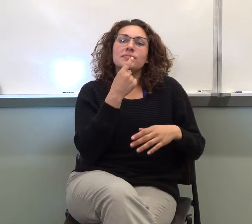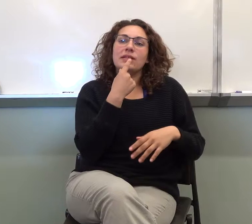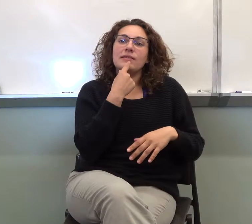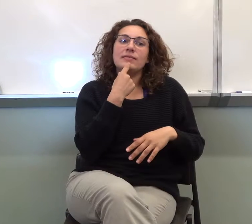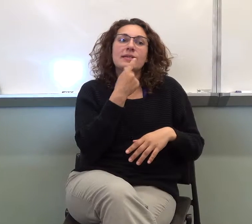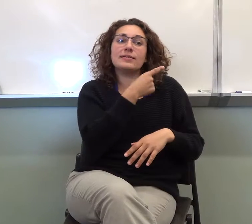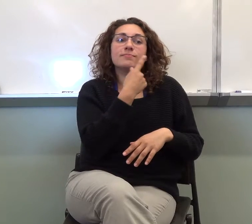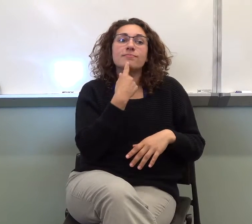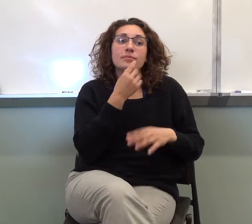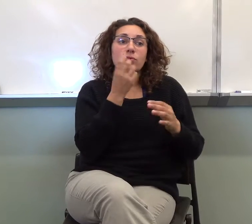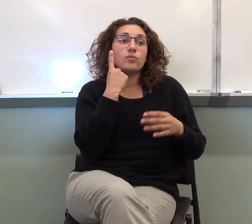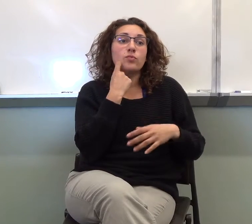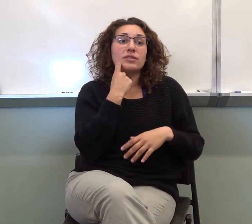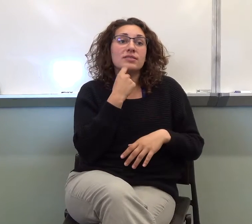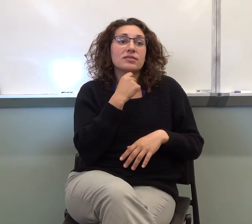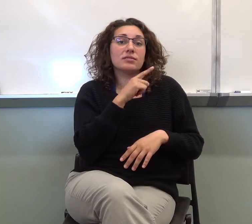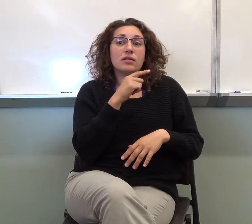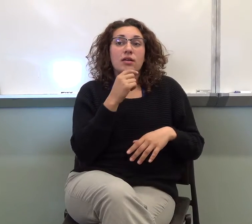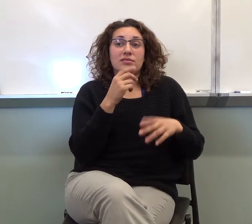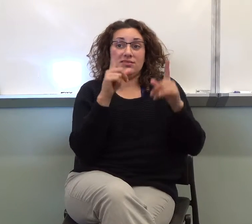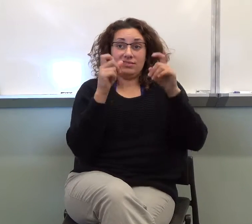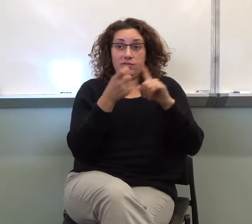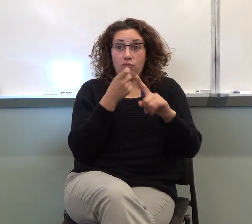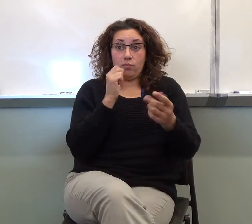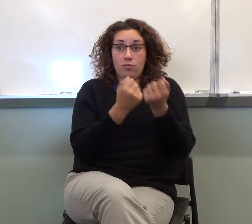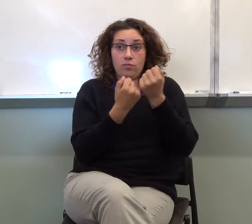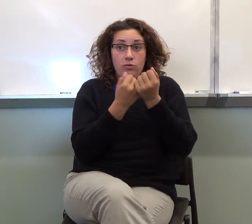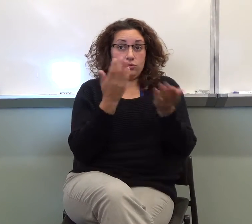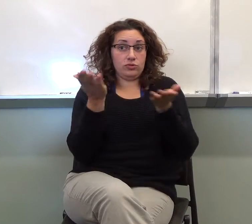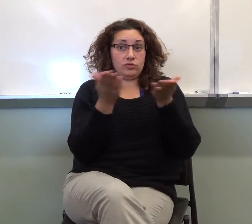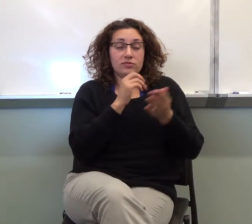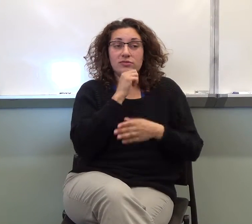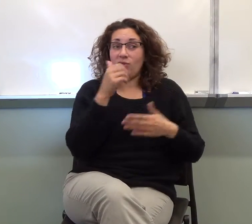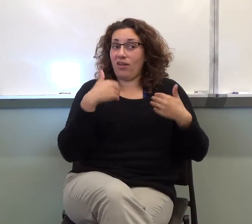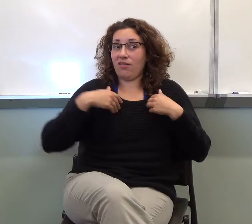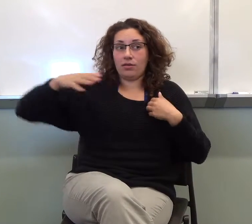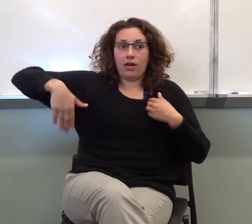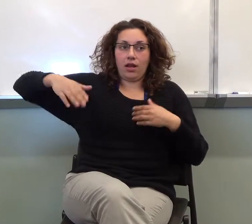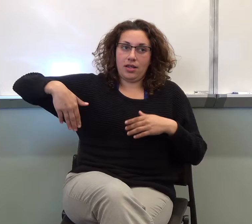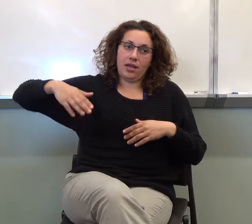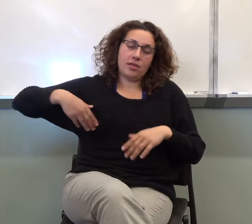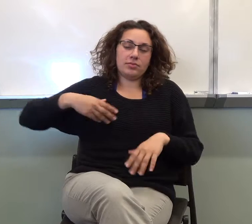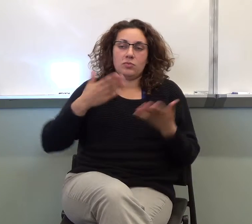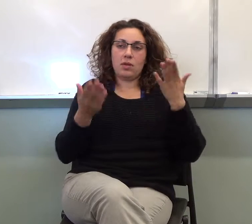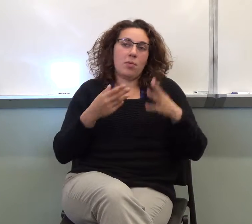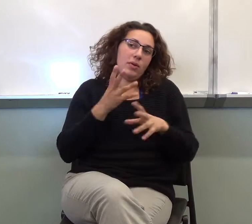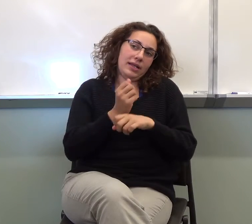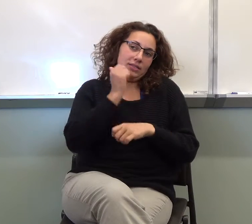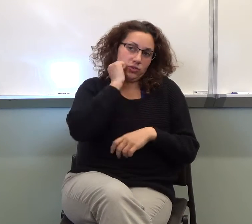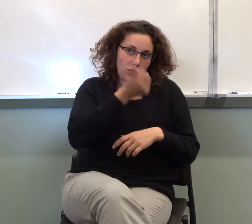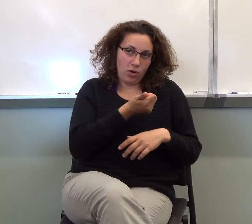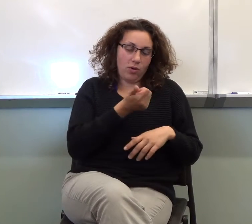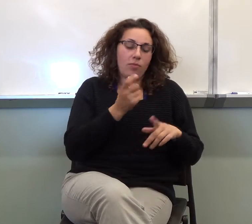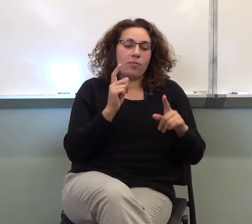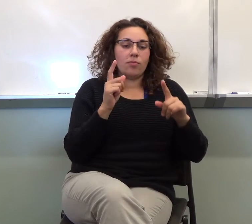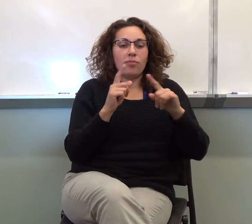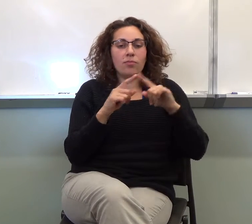So there's 3-1, which means things can change a lot, either up or down. So one has to be careful with this.